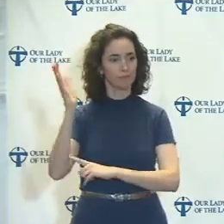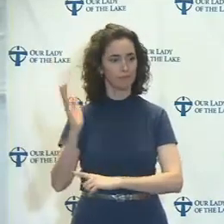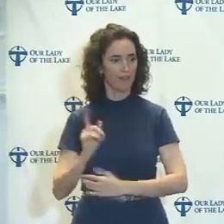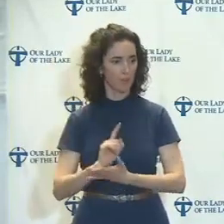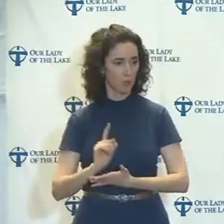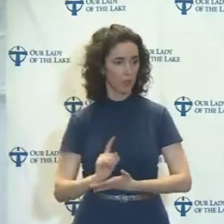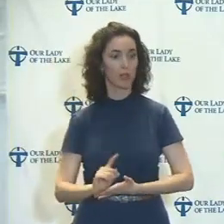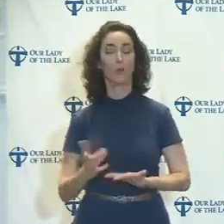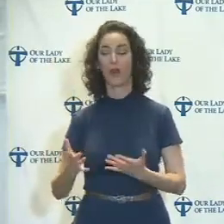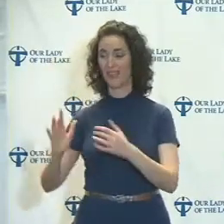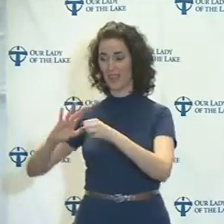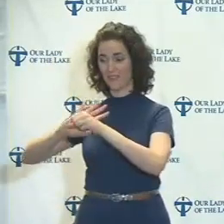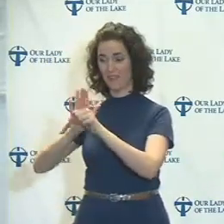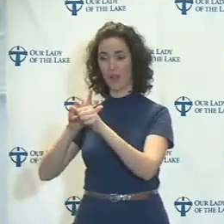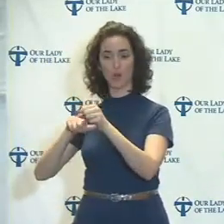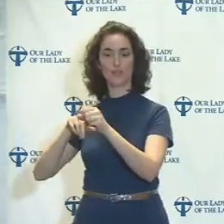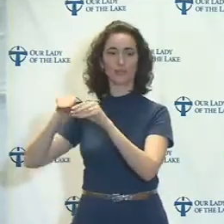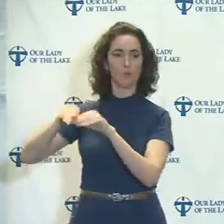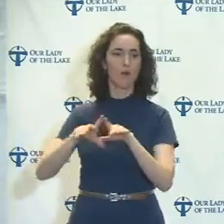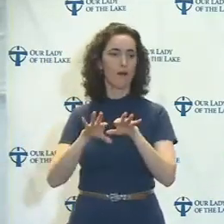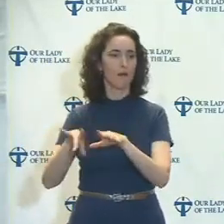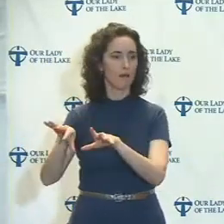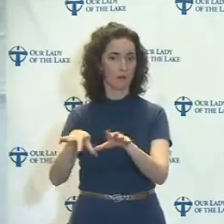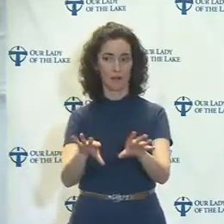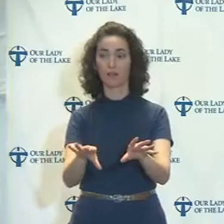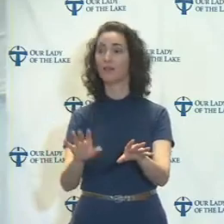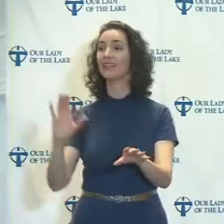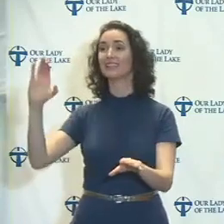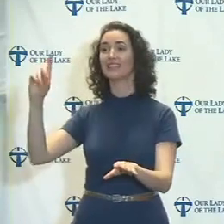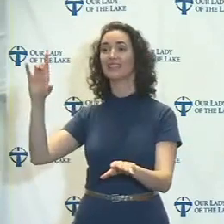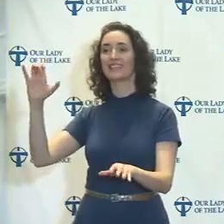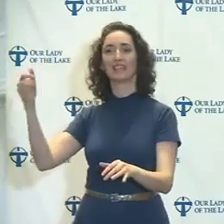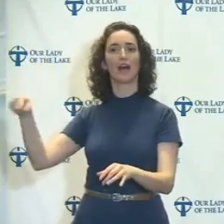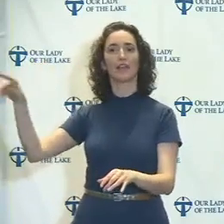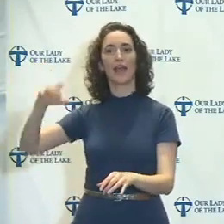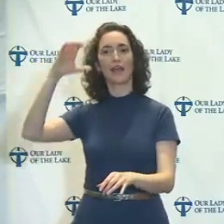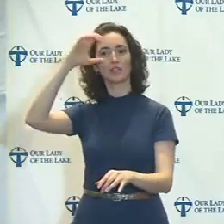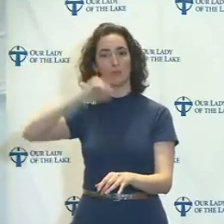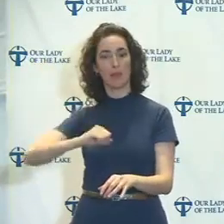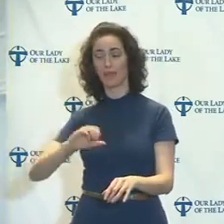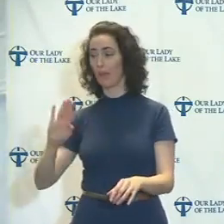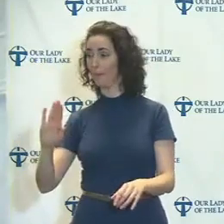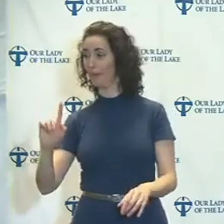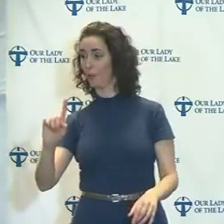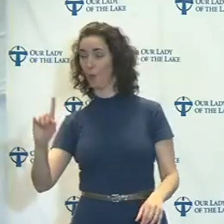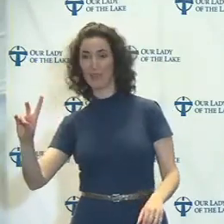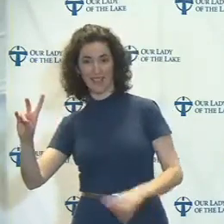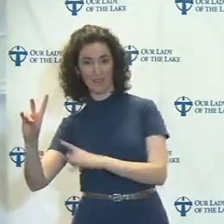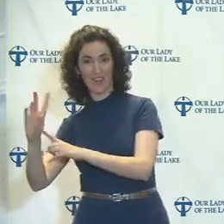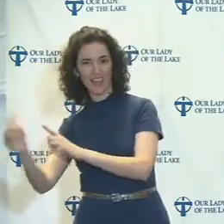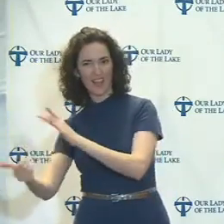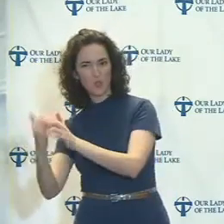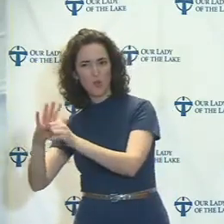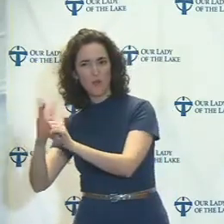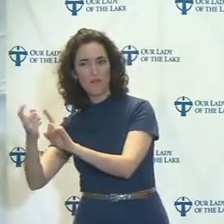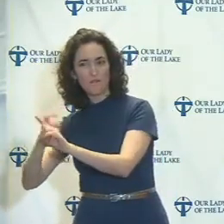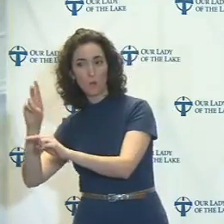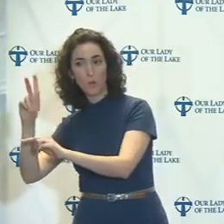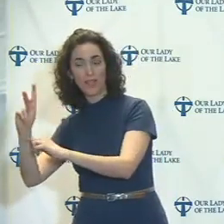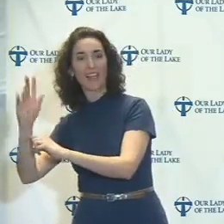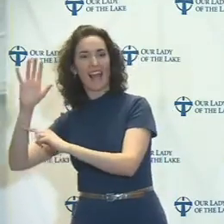variant is circulating. The best estimate from the CDC now is that the B117 or the UK variant is